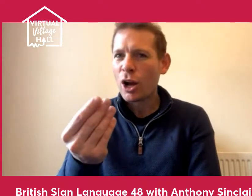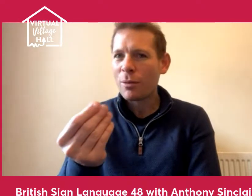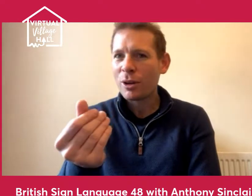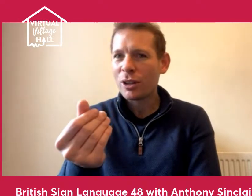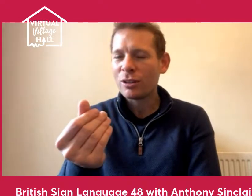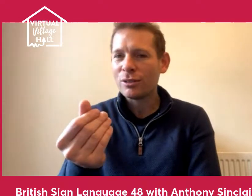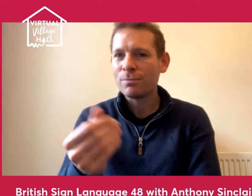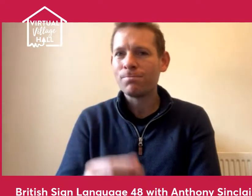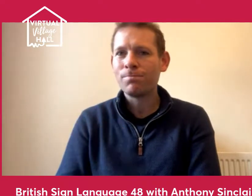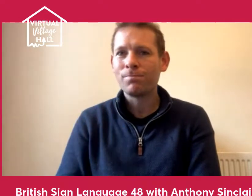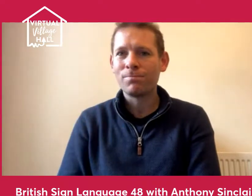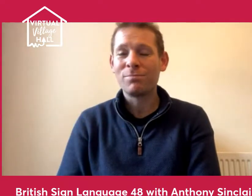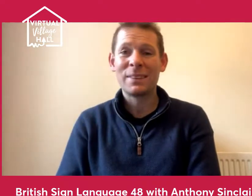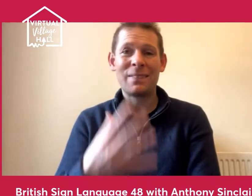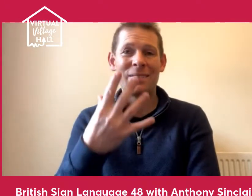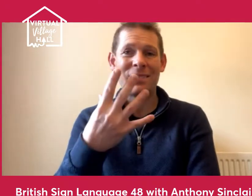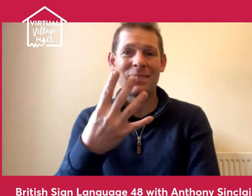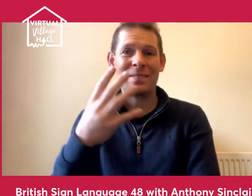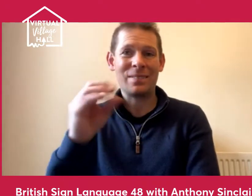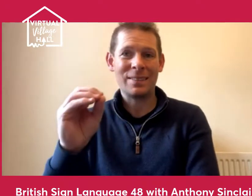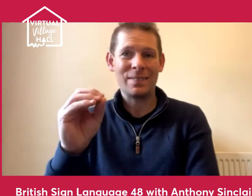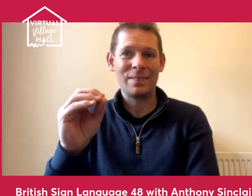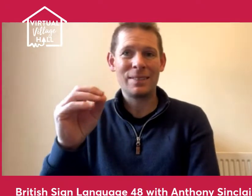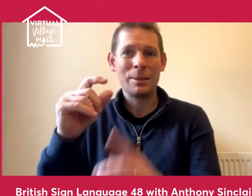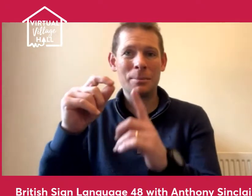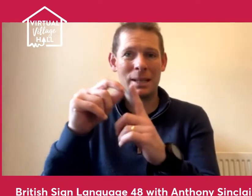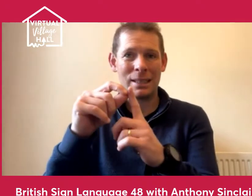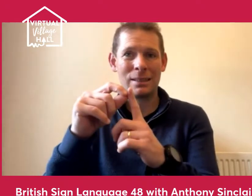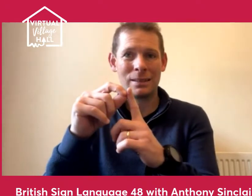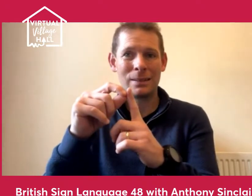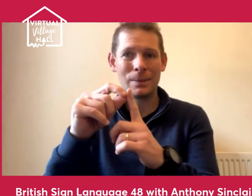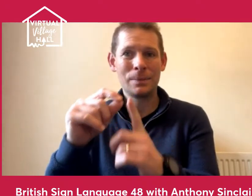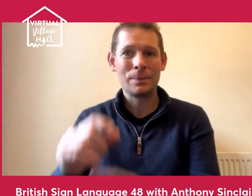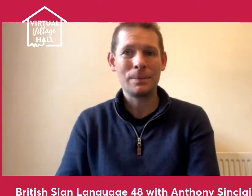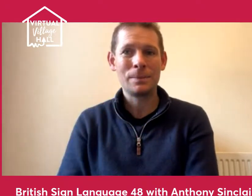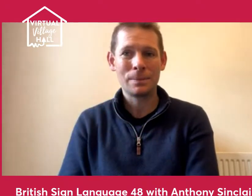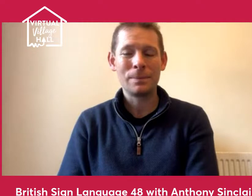£5.25. How much is it? It's 50p.